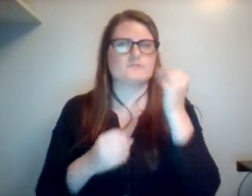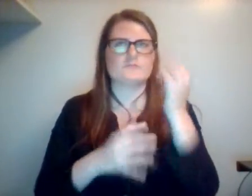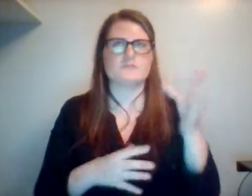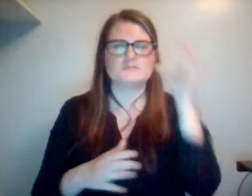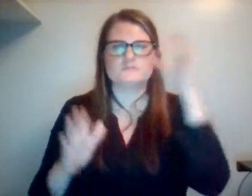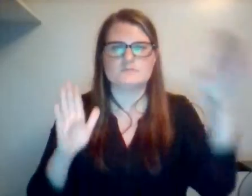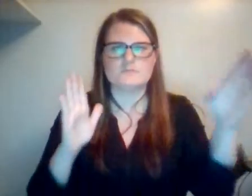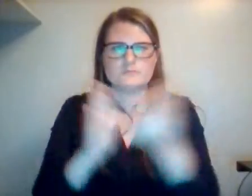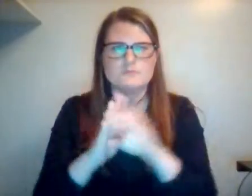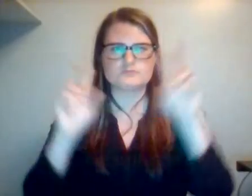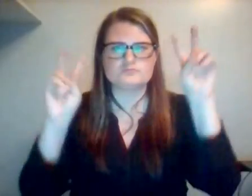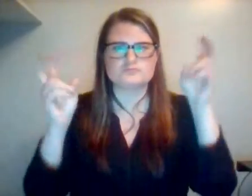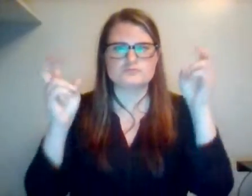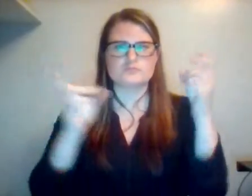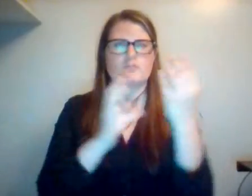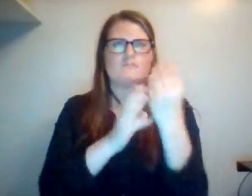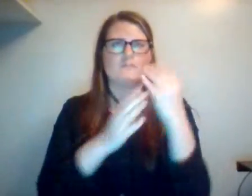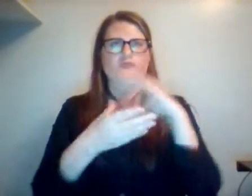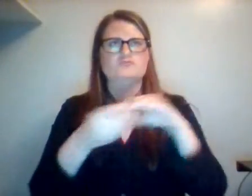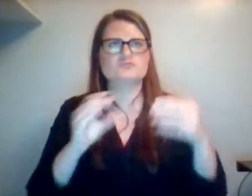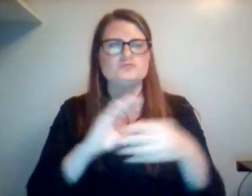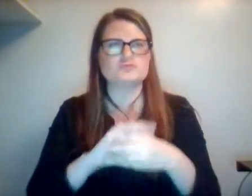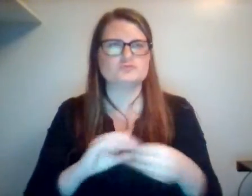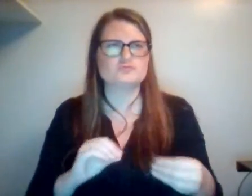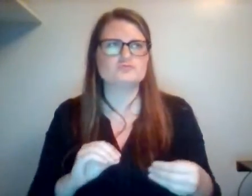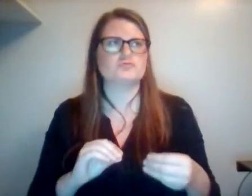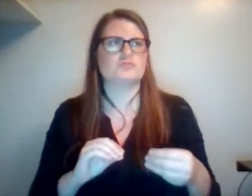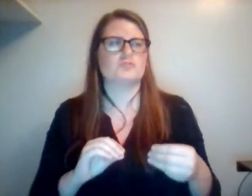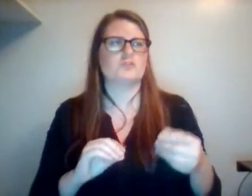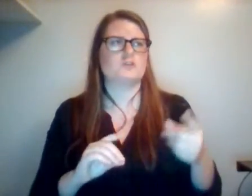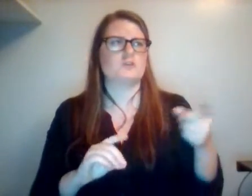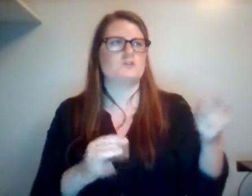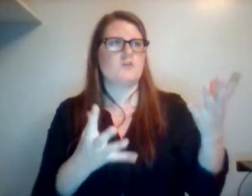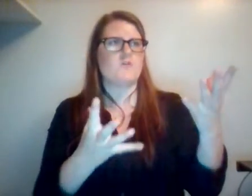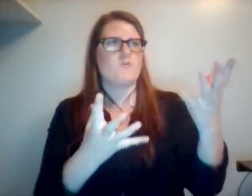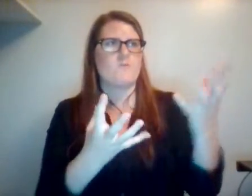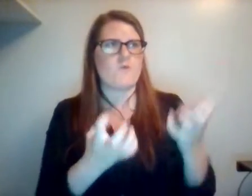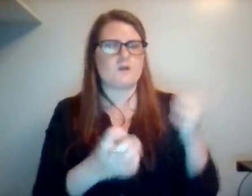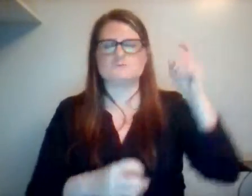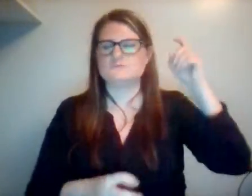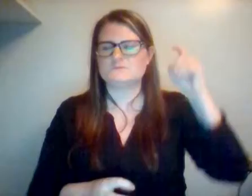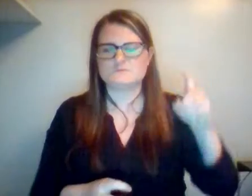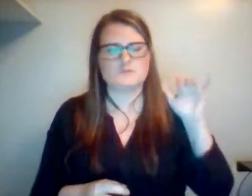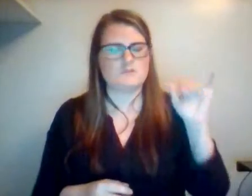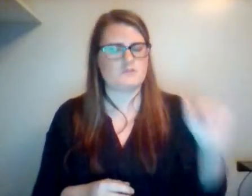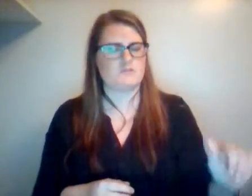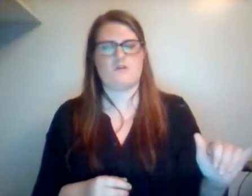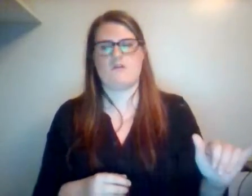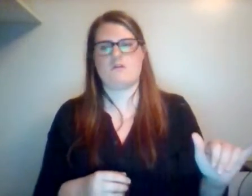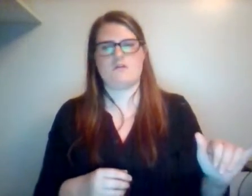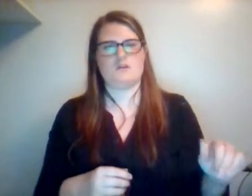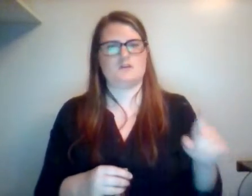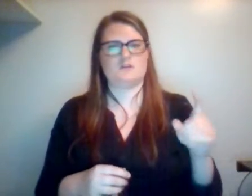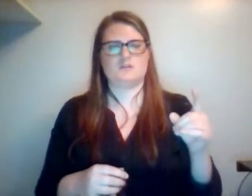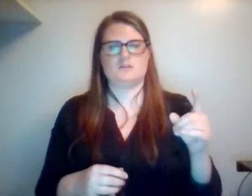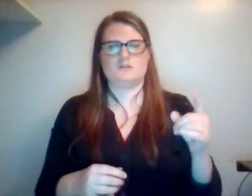and videos and stories and links. And many of us have gotten to the point where we're almost addicted to the need of